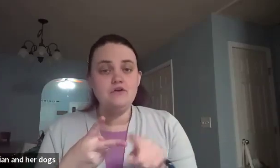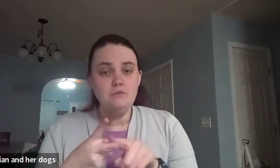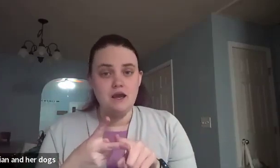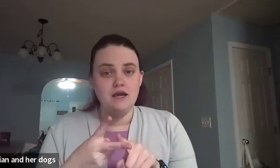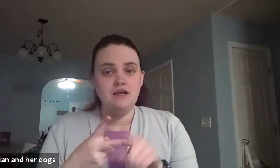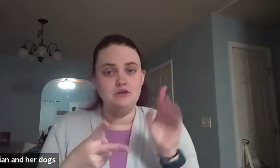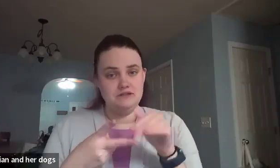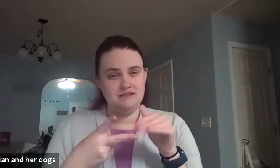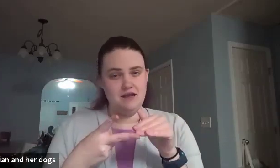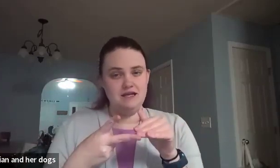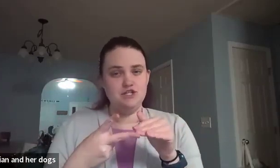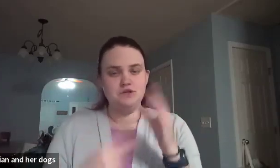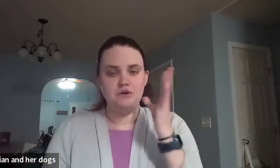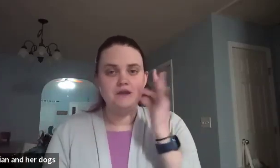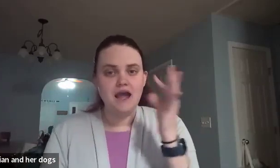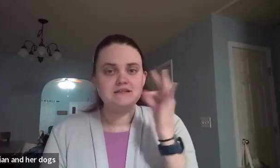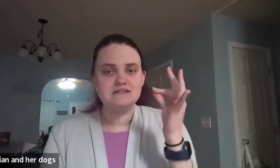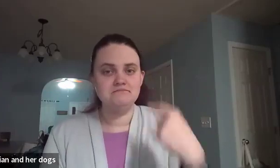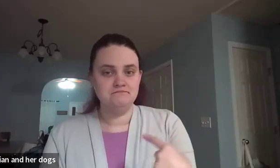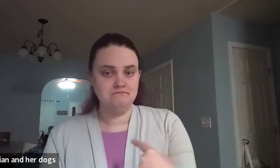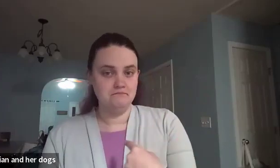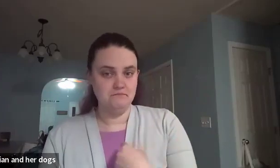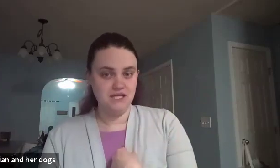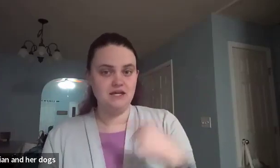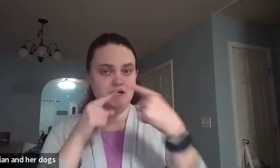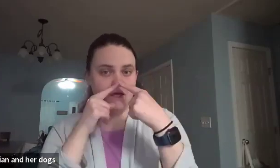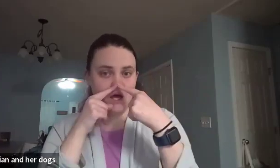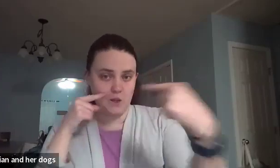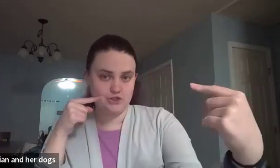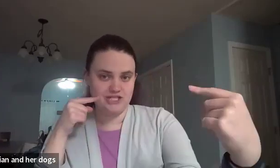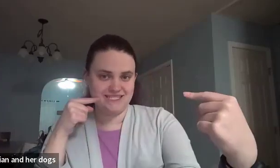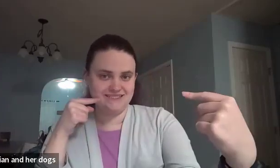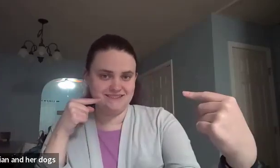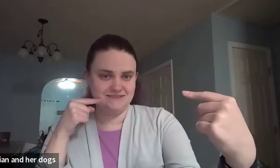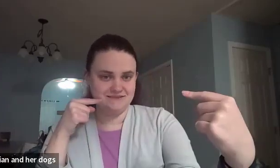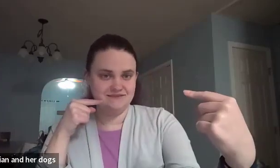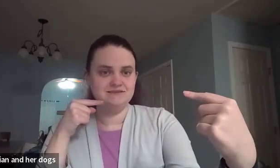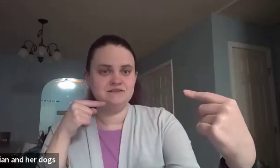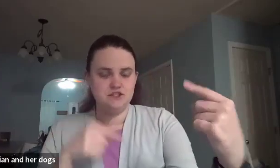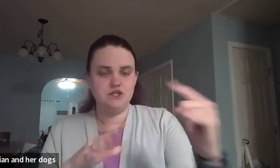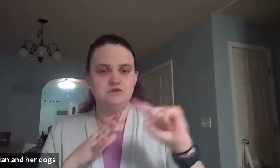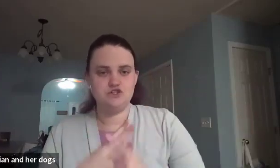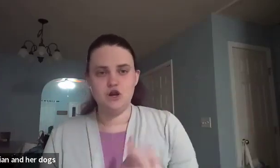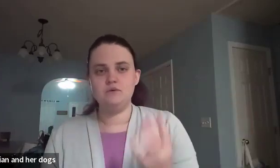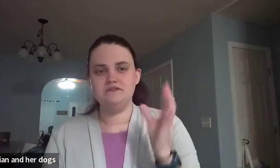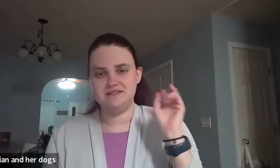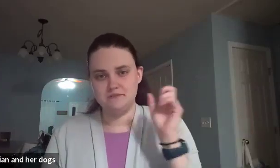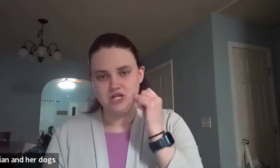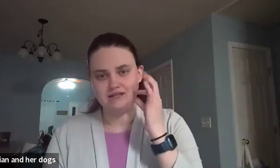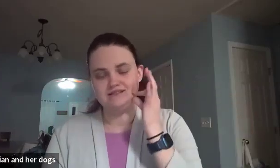other way you can sign it is you would go cats, me, allergic. So you would start with the subject,